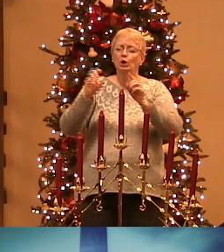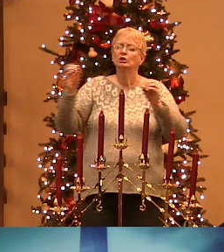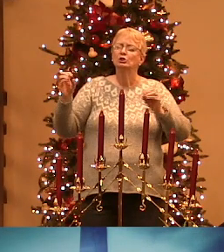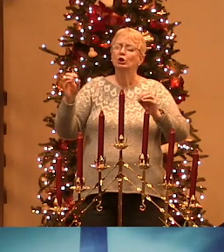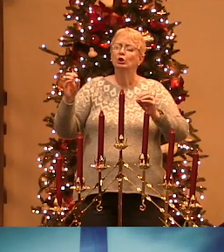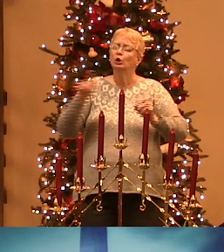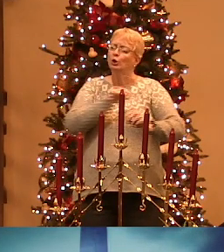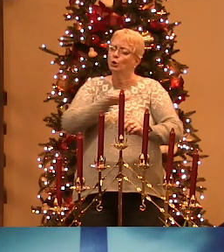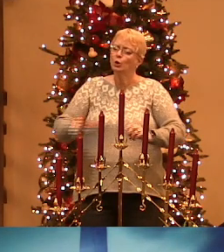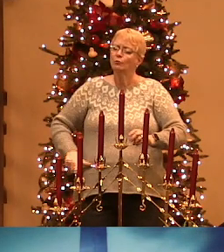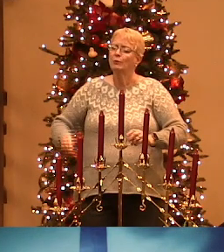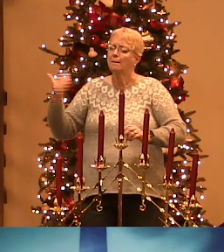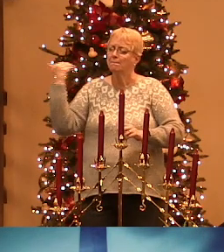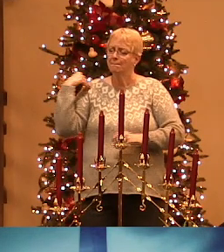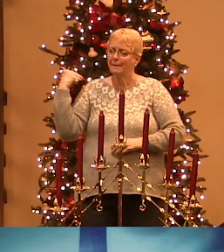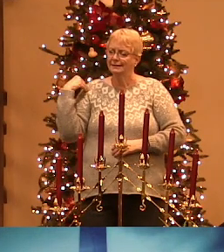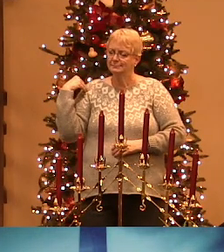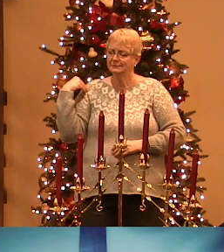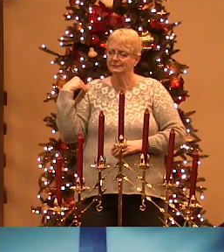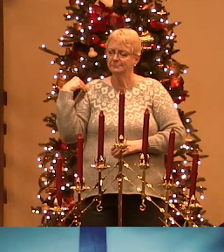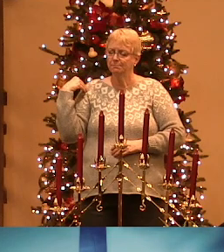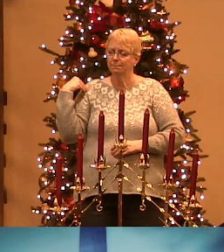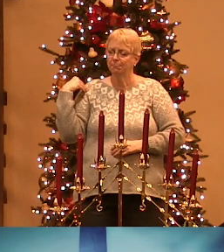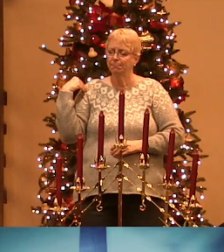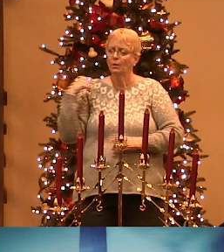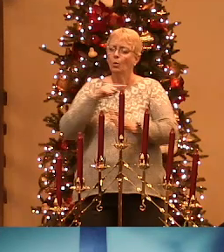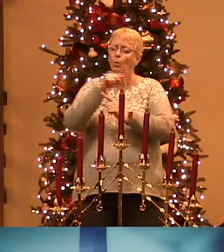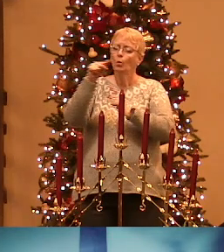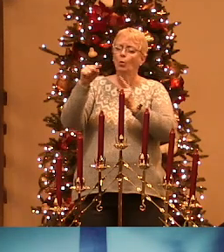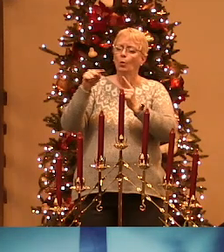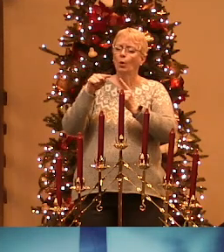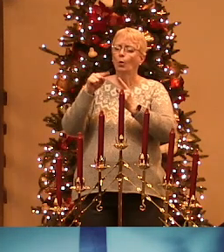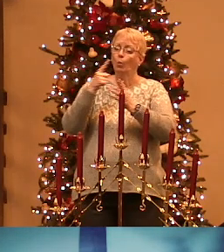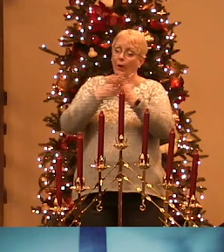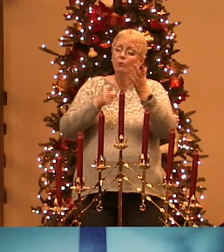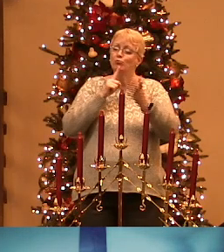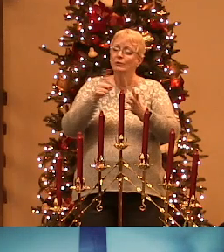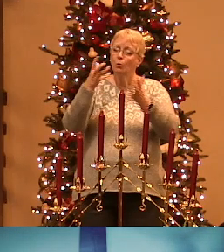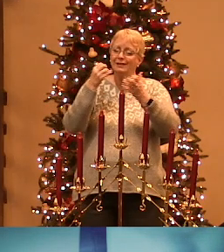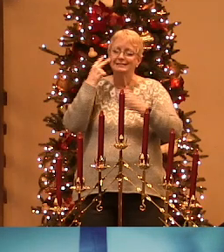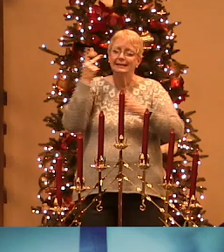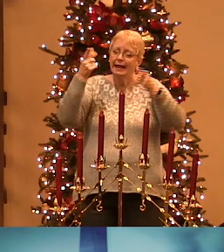that reminds me that what I really want to see happen